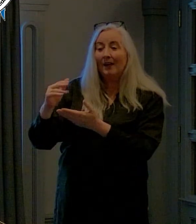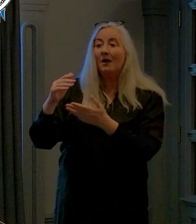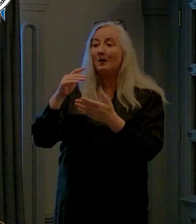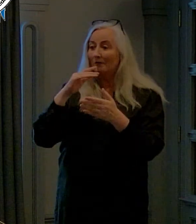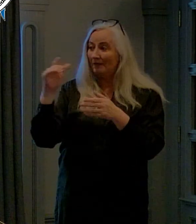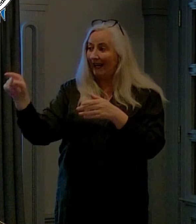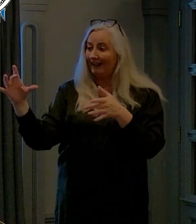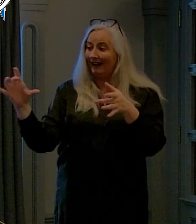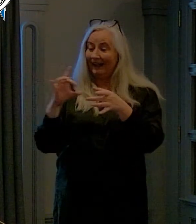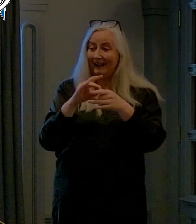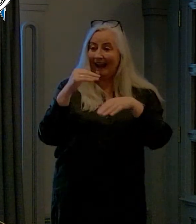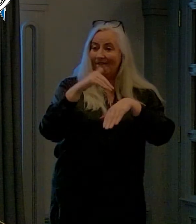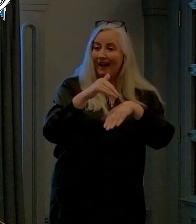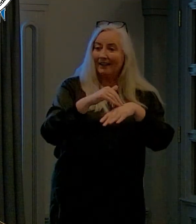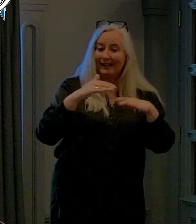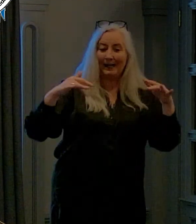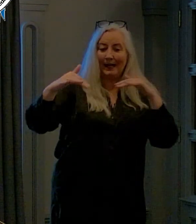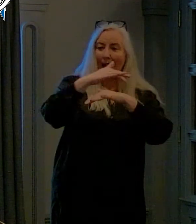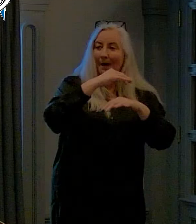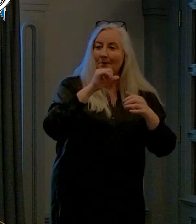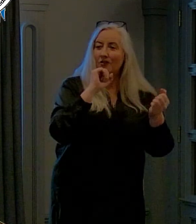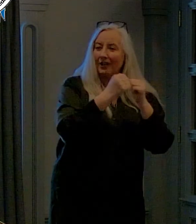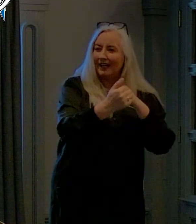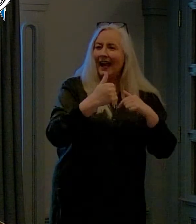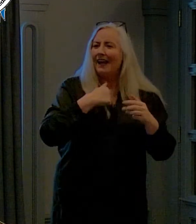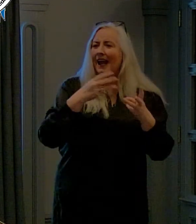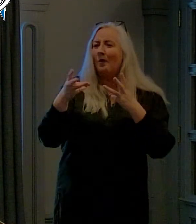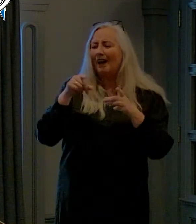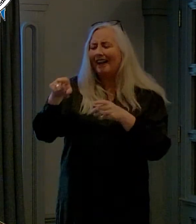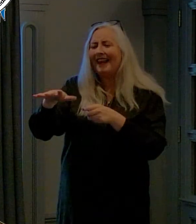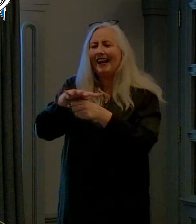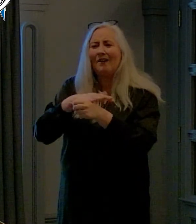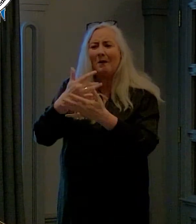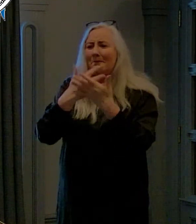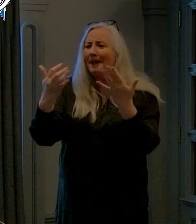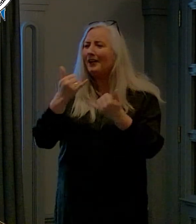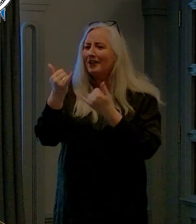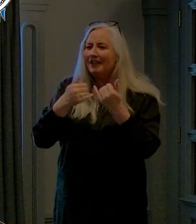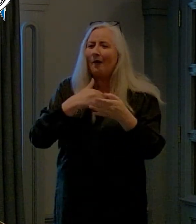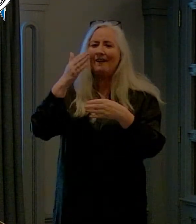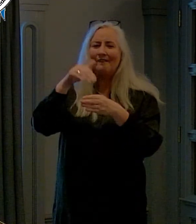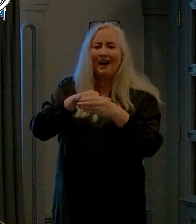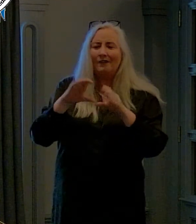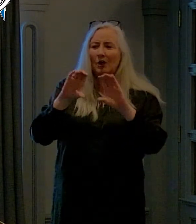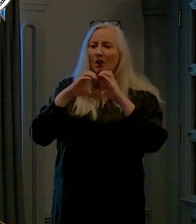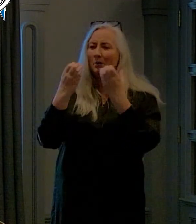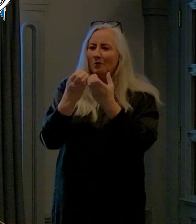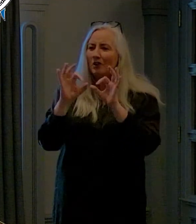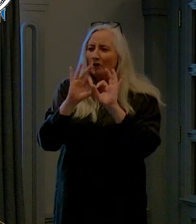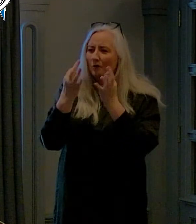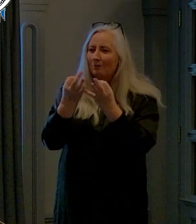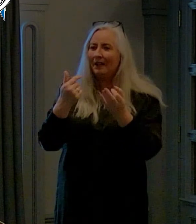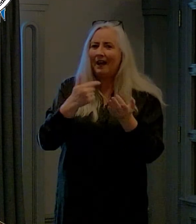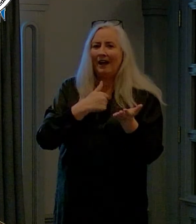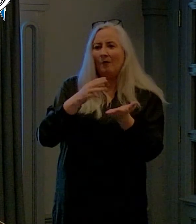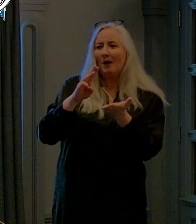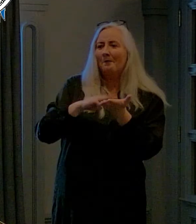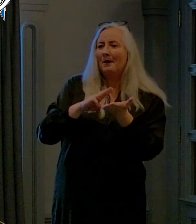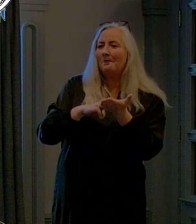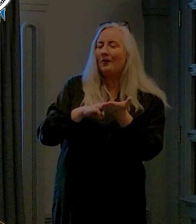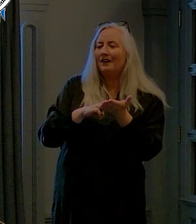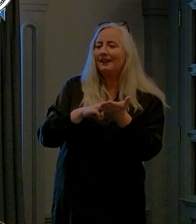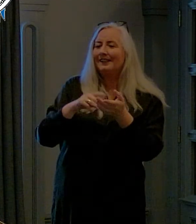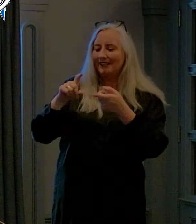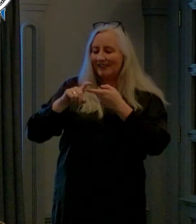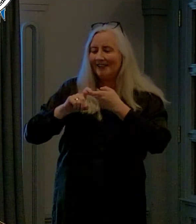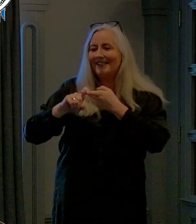change. And I had been working in this area for a number of years, and I was involved in community groups. I'm a member of the Kerry Sustainable